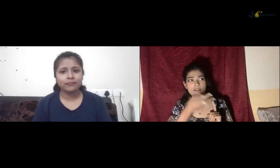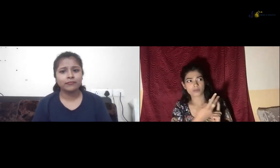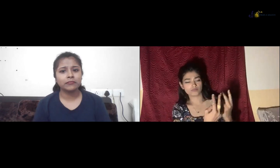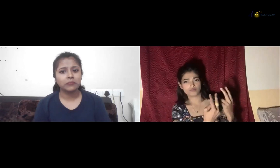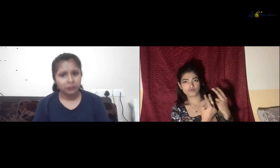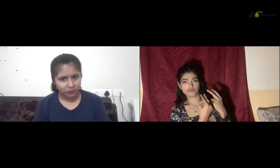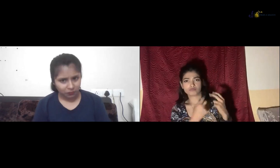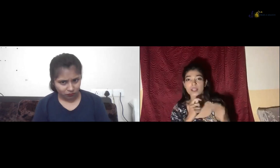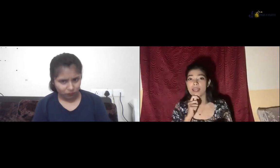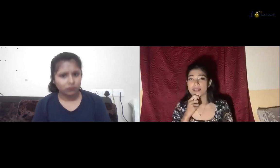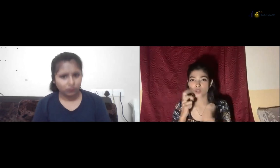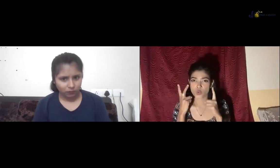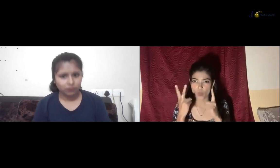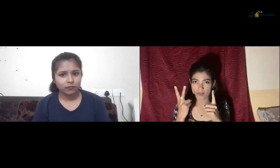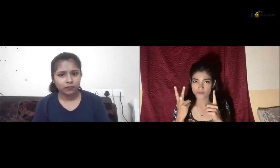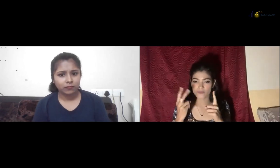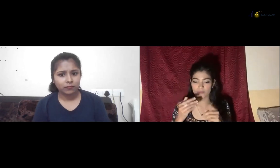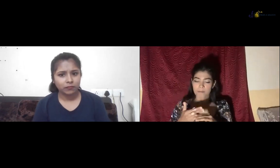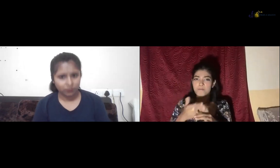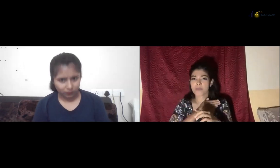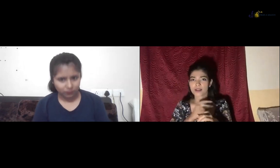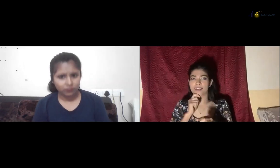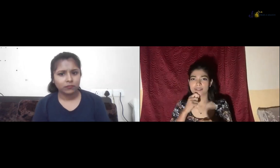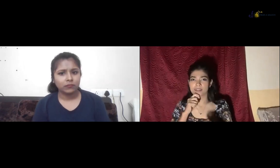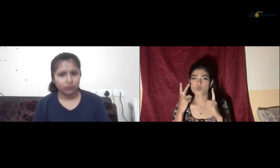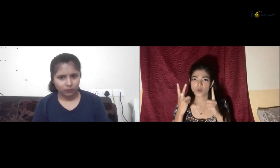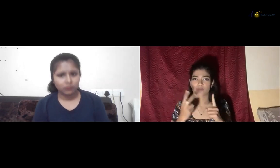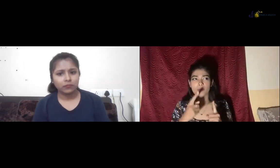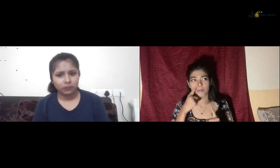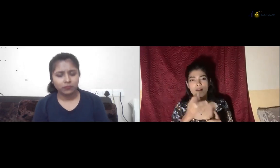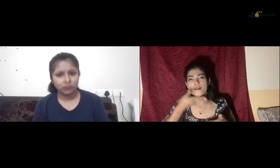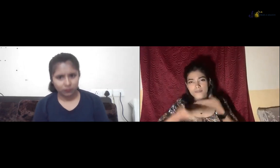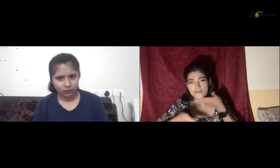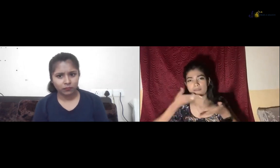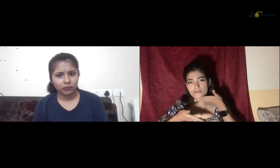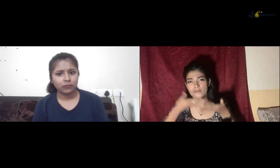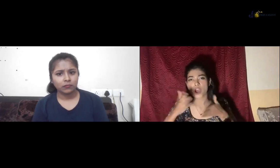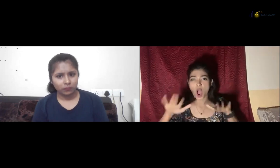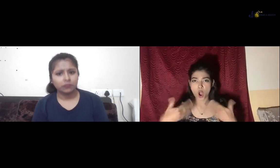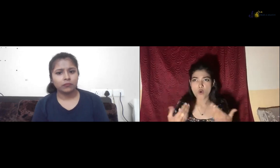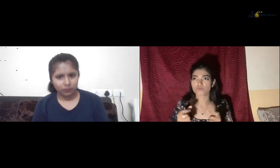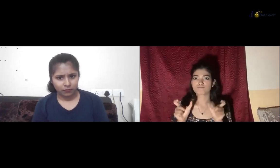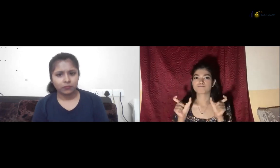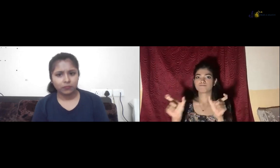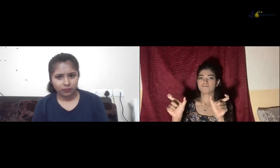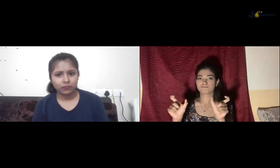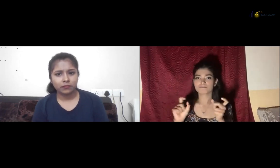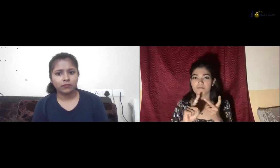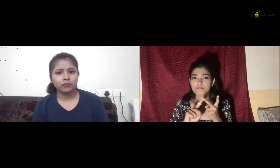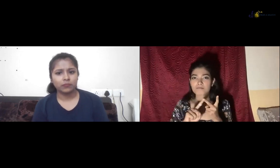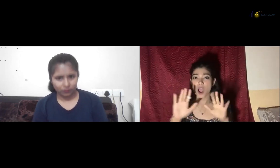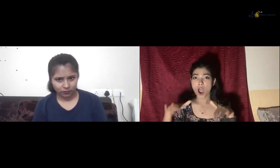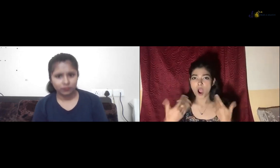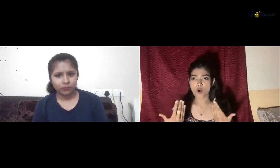proof. So my mother told me that yeah, when I was 12 years old, before that, my mother explained me